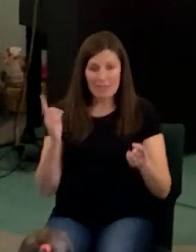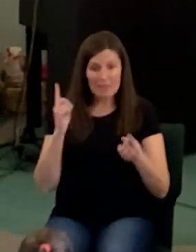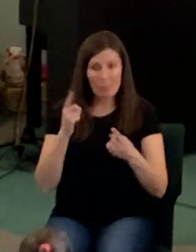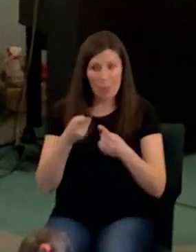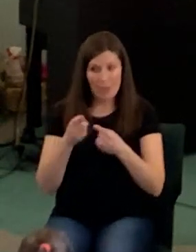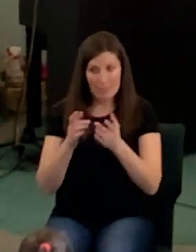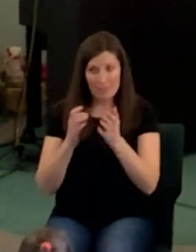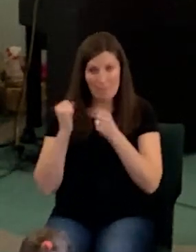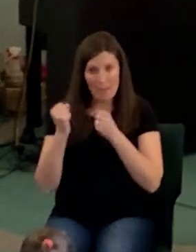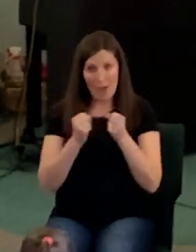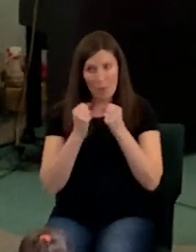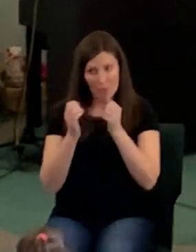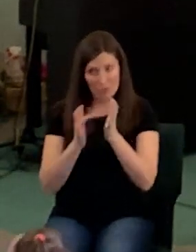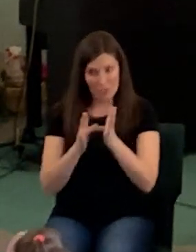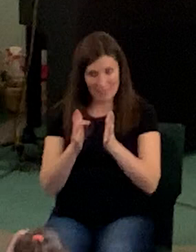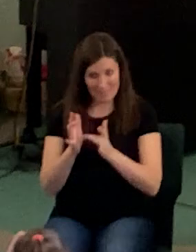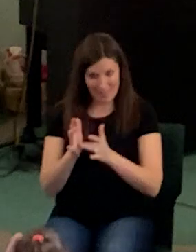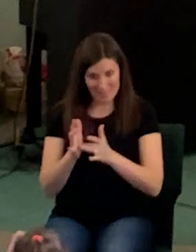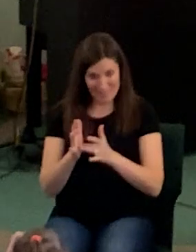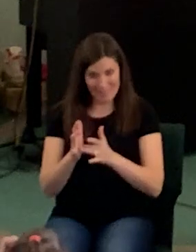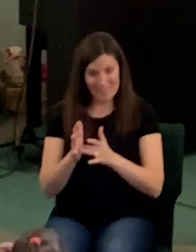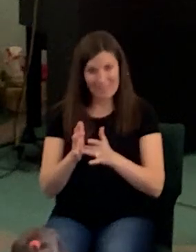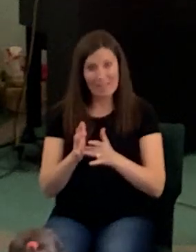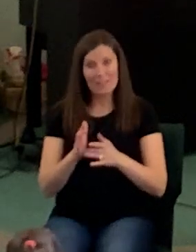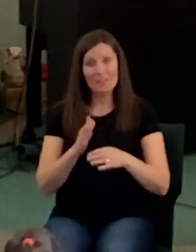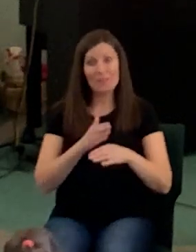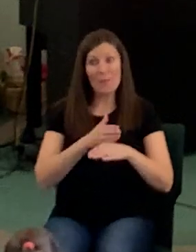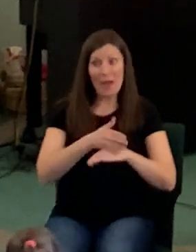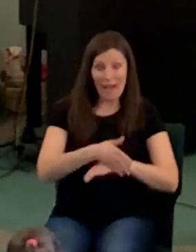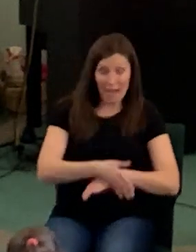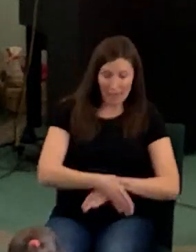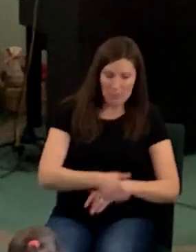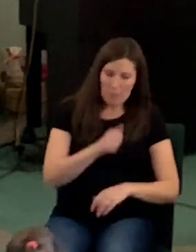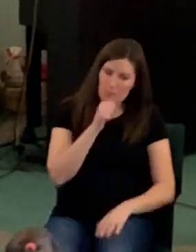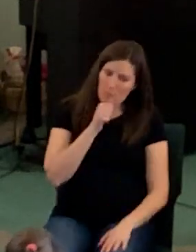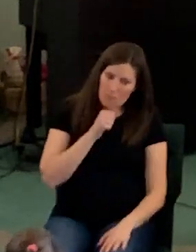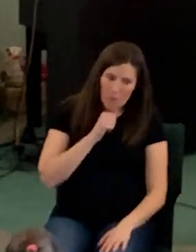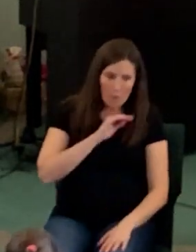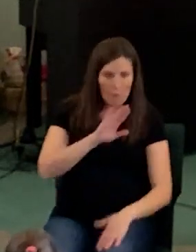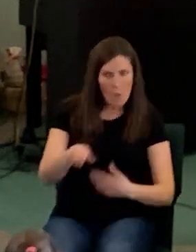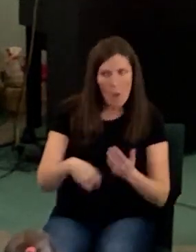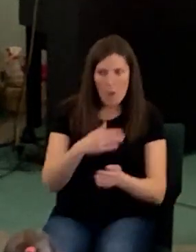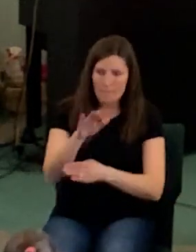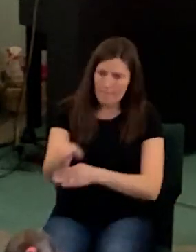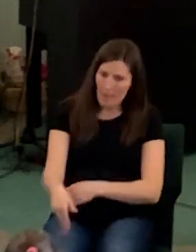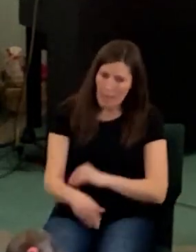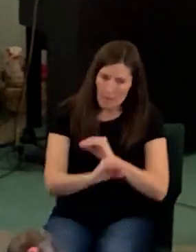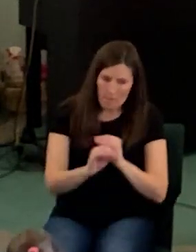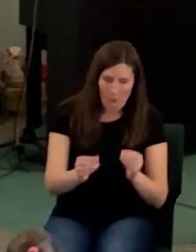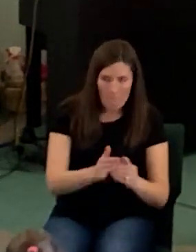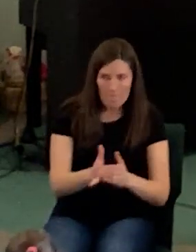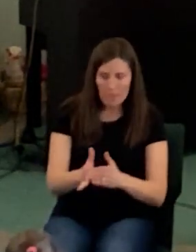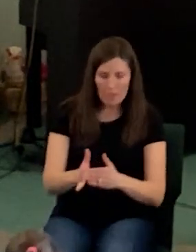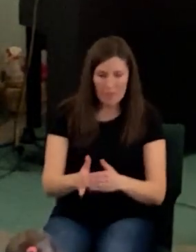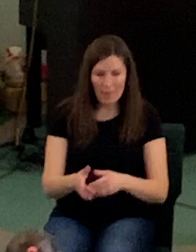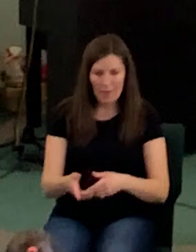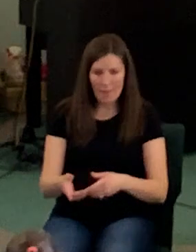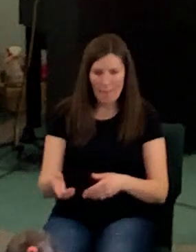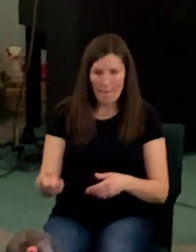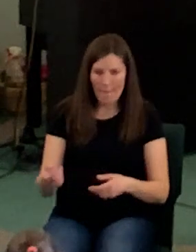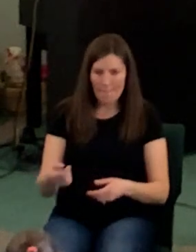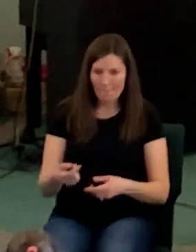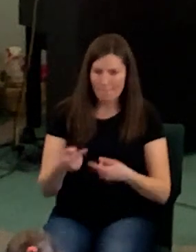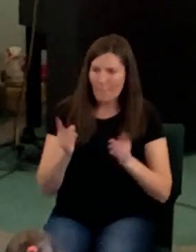of Christ. But when, after having toiled ineffectually during the whole night, they are suddenly favored with a large take